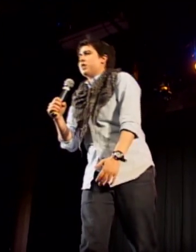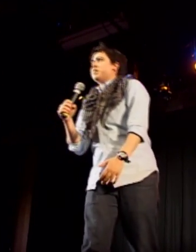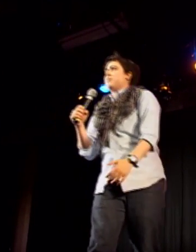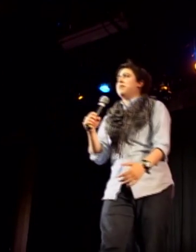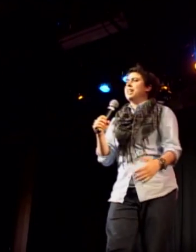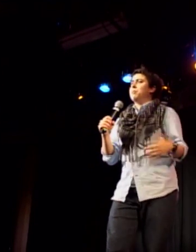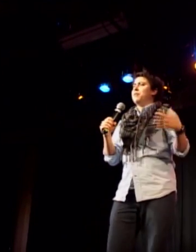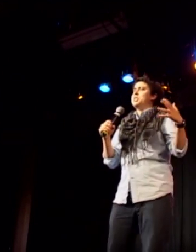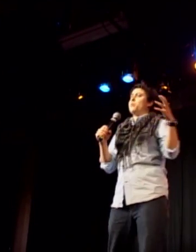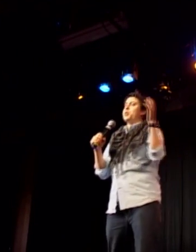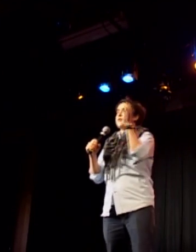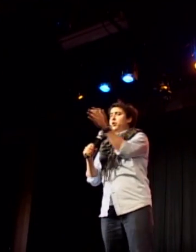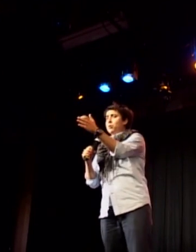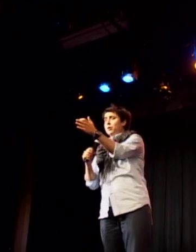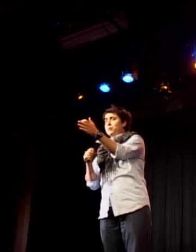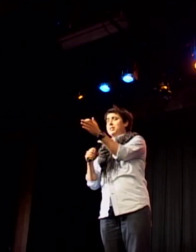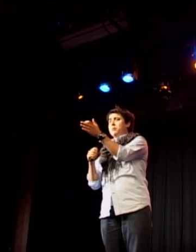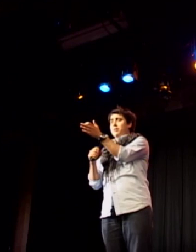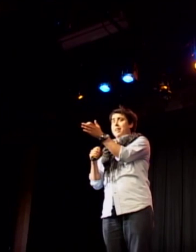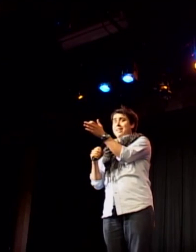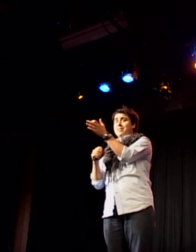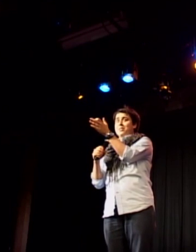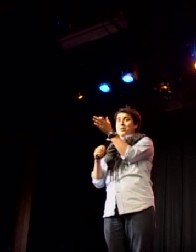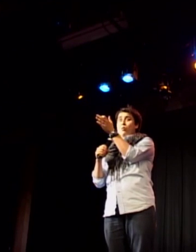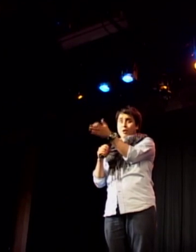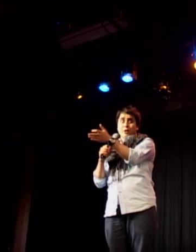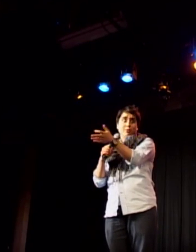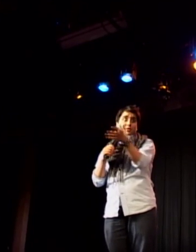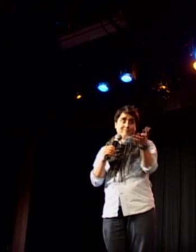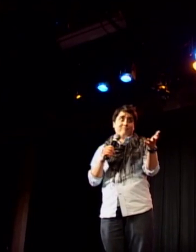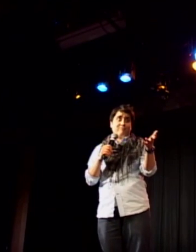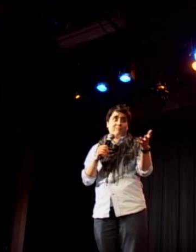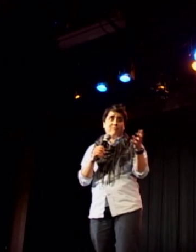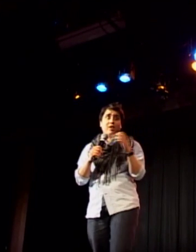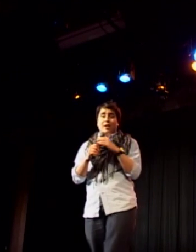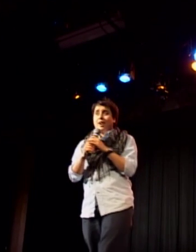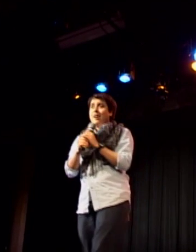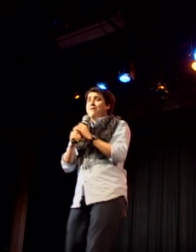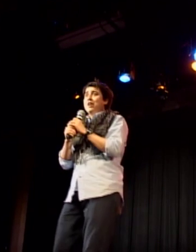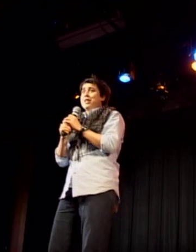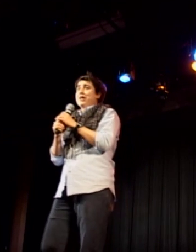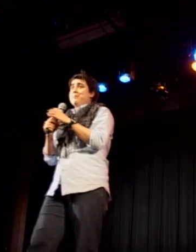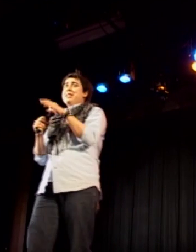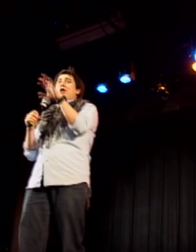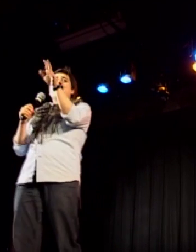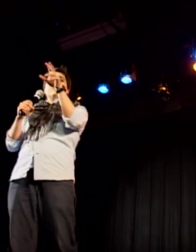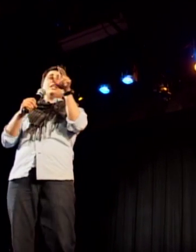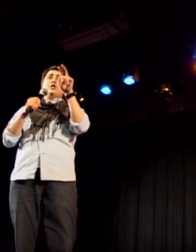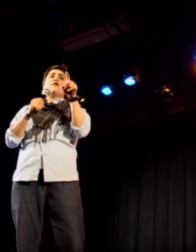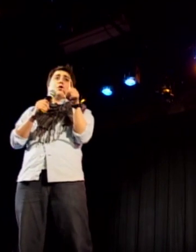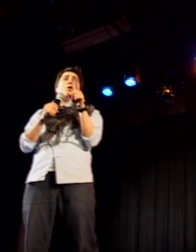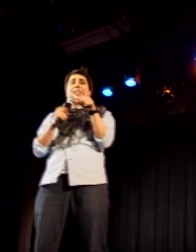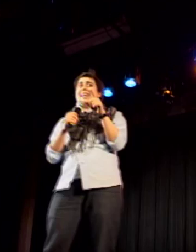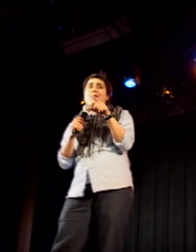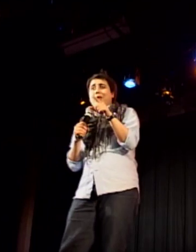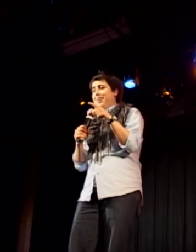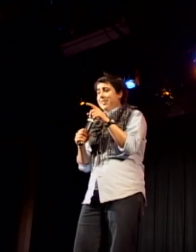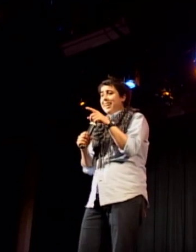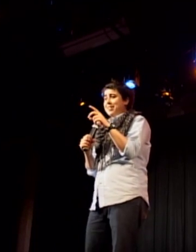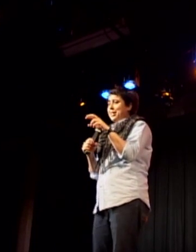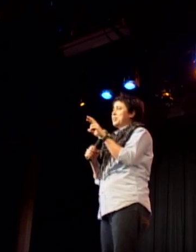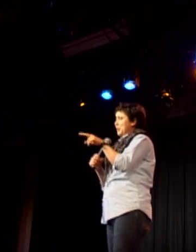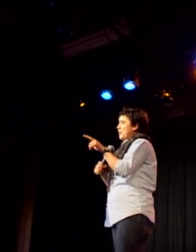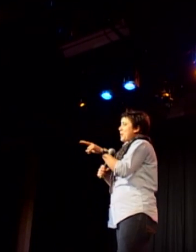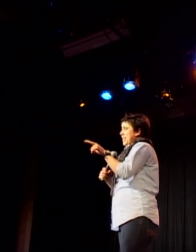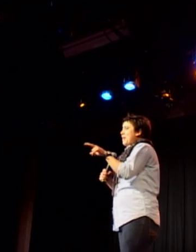Awesome. Congratulations on picking a profession where your funeral clothes double as your work clothes. Very good. But you know, you get a 2 for 1 in that